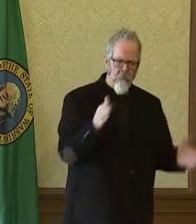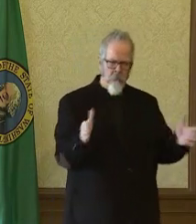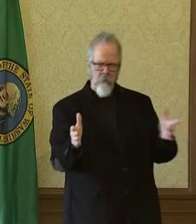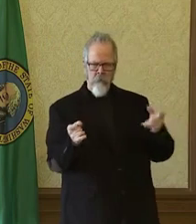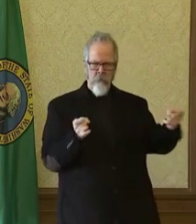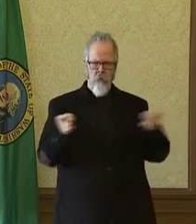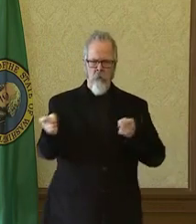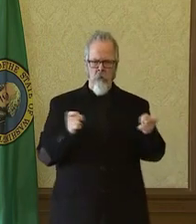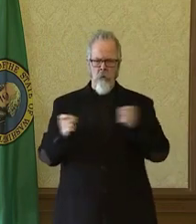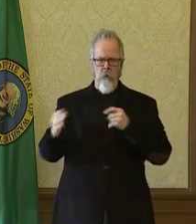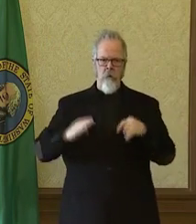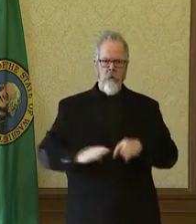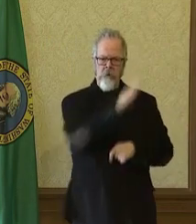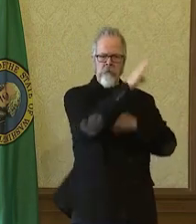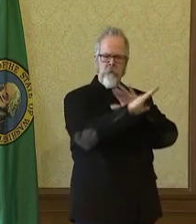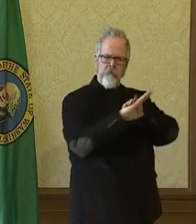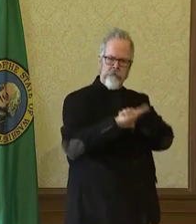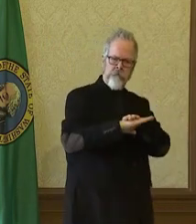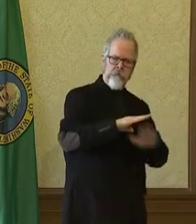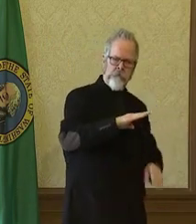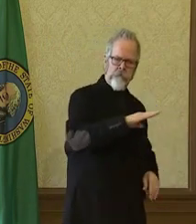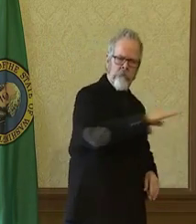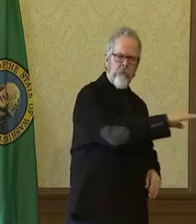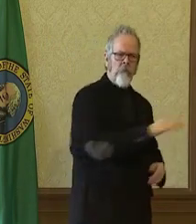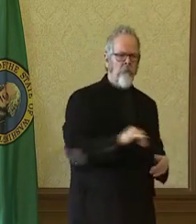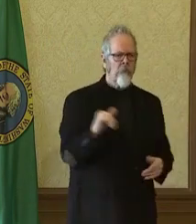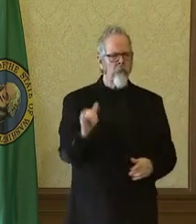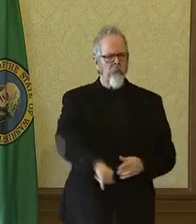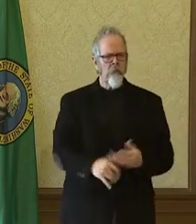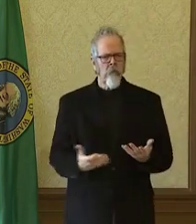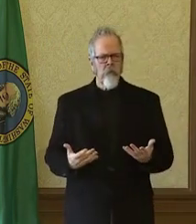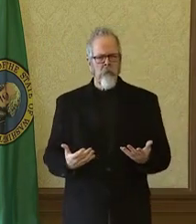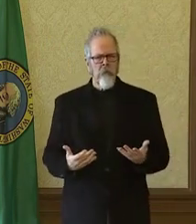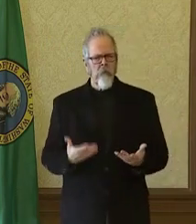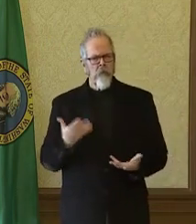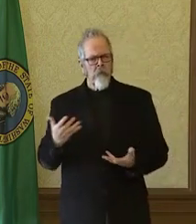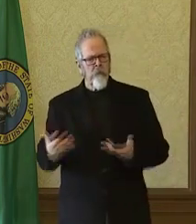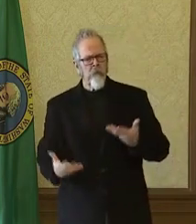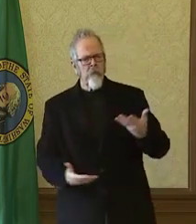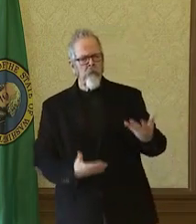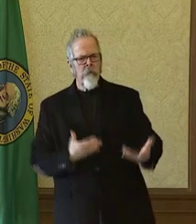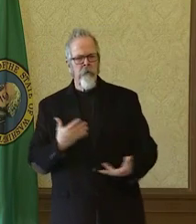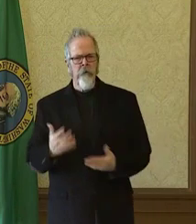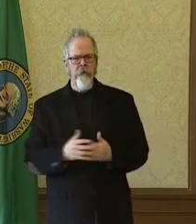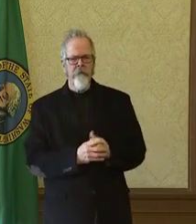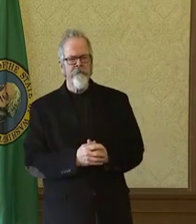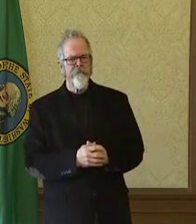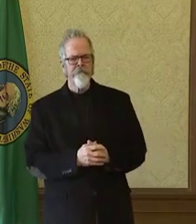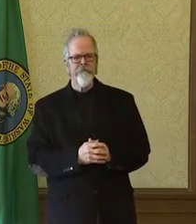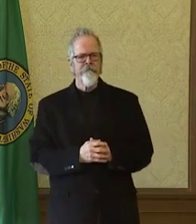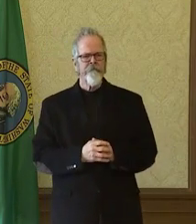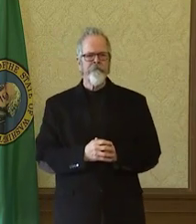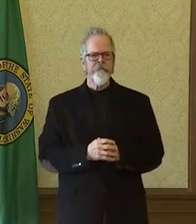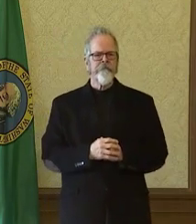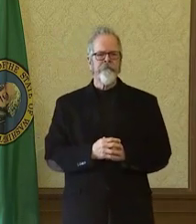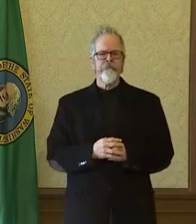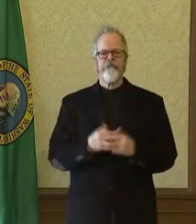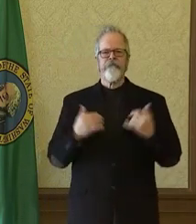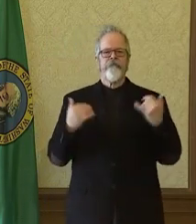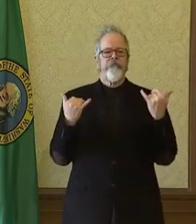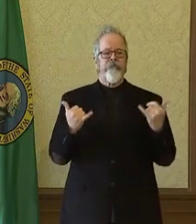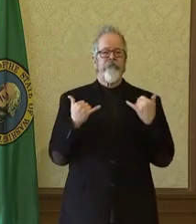make triage decisions, where if you have two places where you need the kit, you've got to make a really hard decision